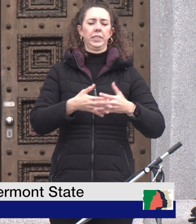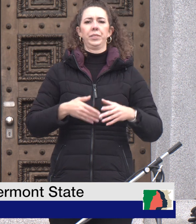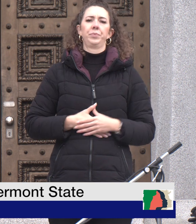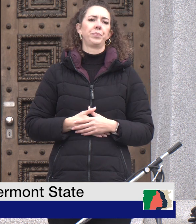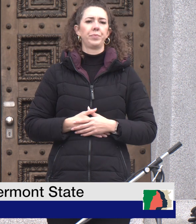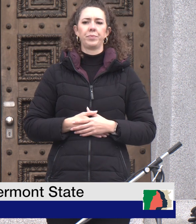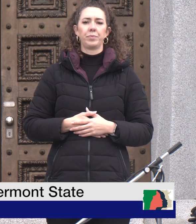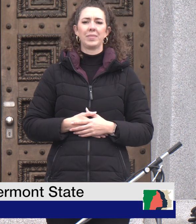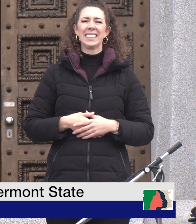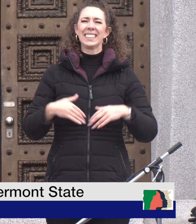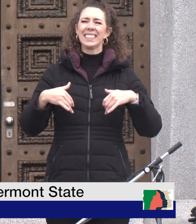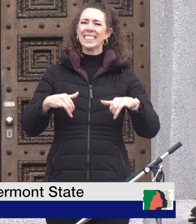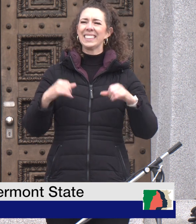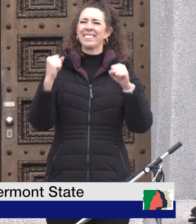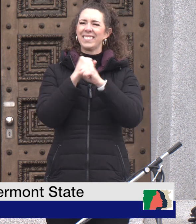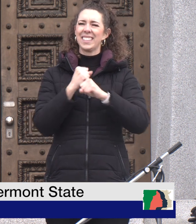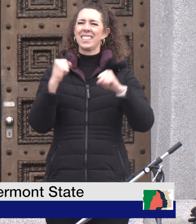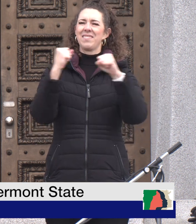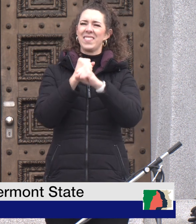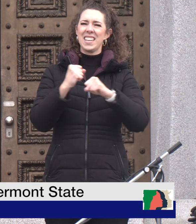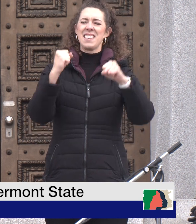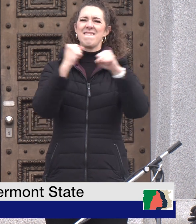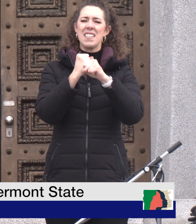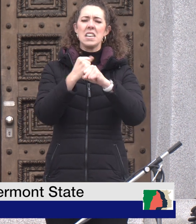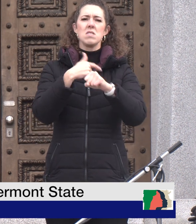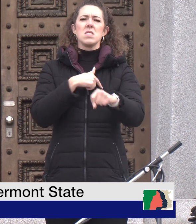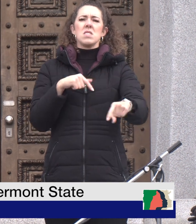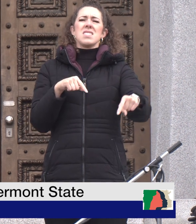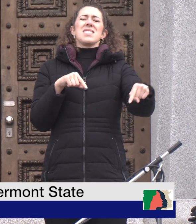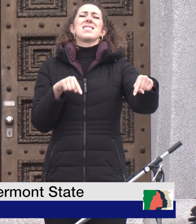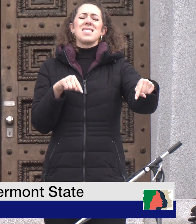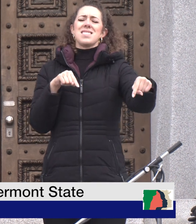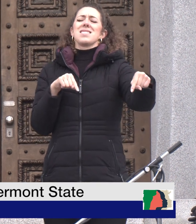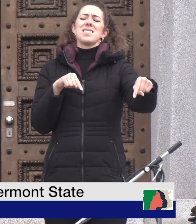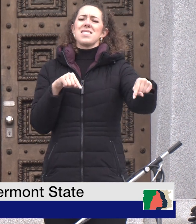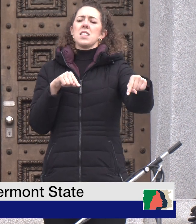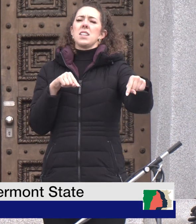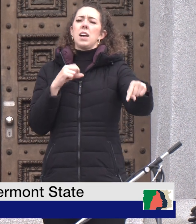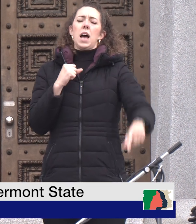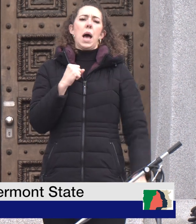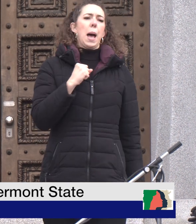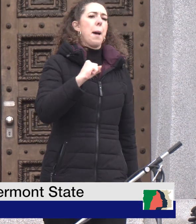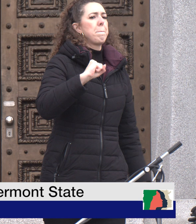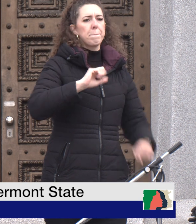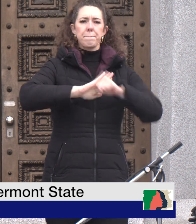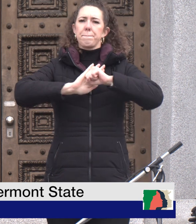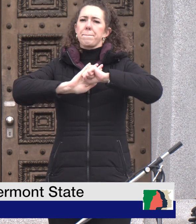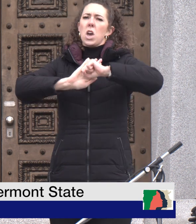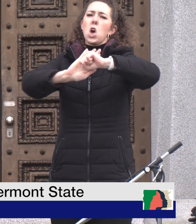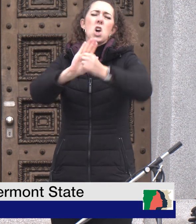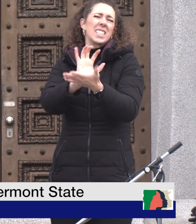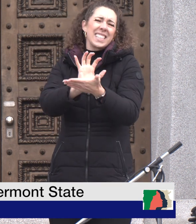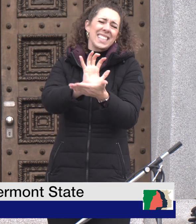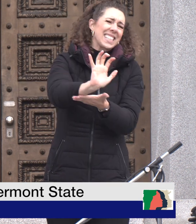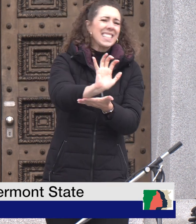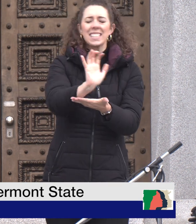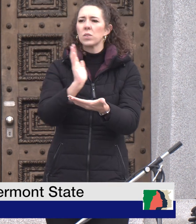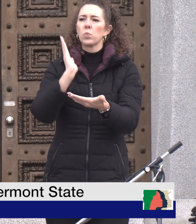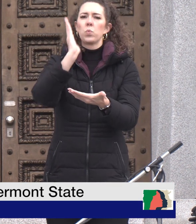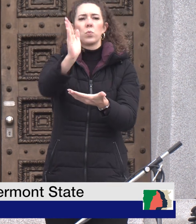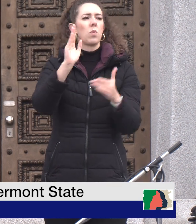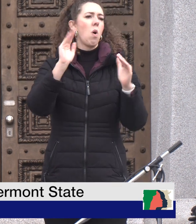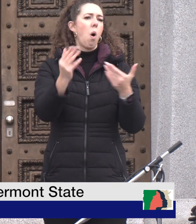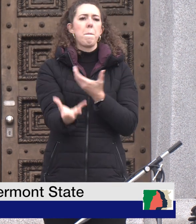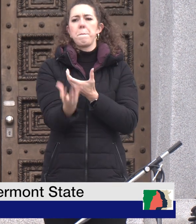to move forward. We have always gone back, but I am not standing back. I'm pushing forward, and I hope that you will with